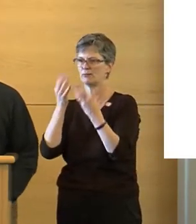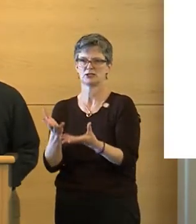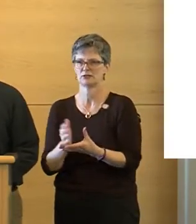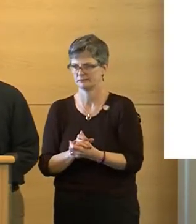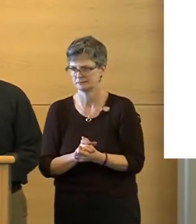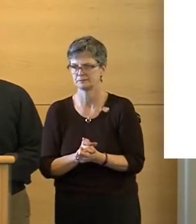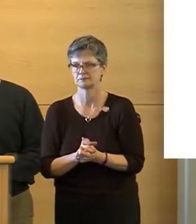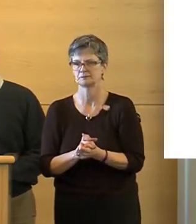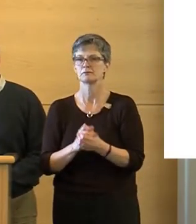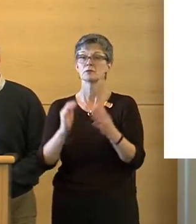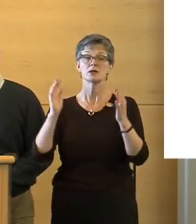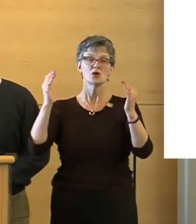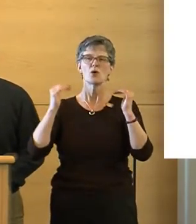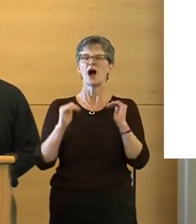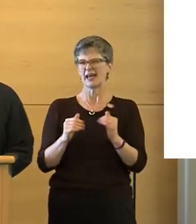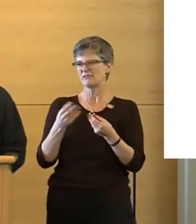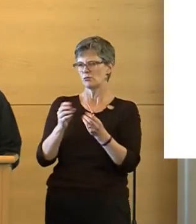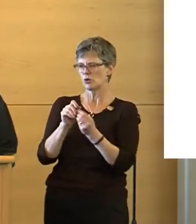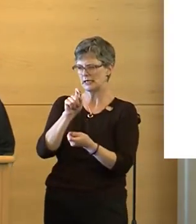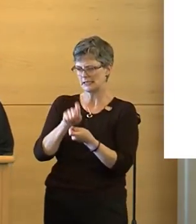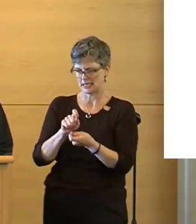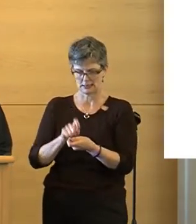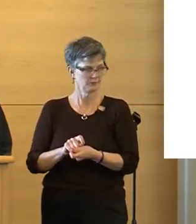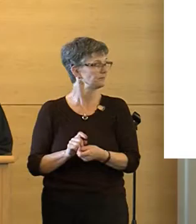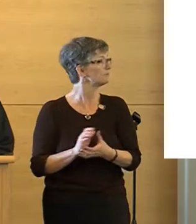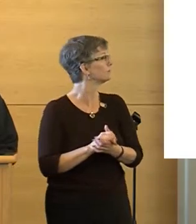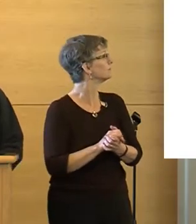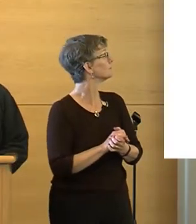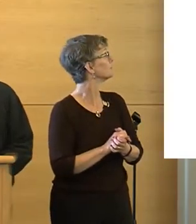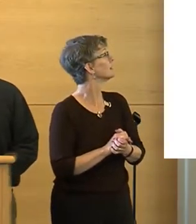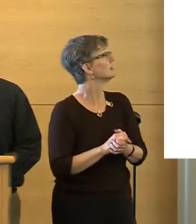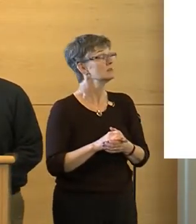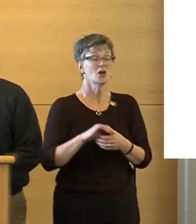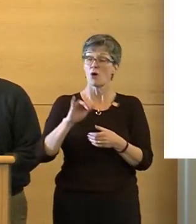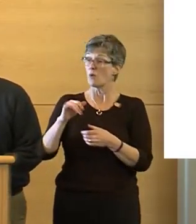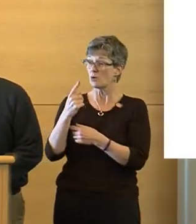that really is meaningless and very, very difficult to understand.